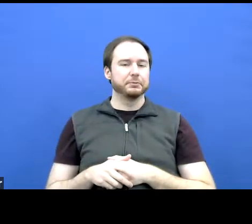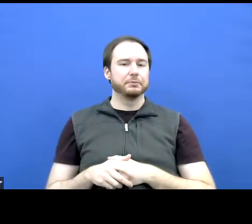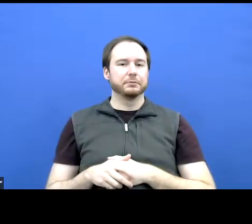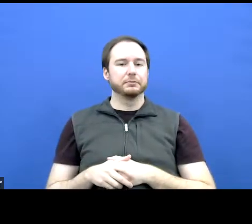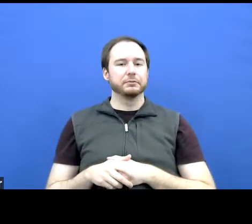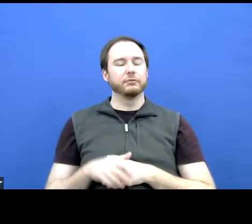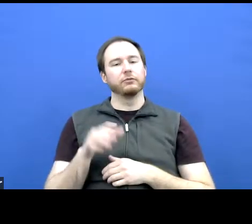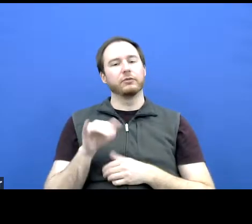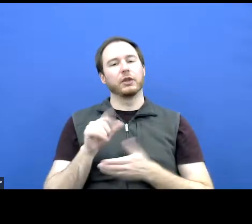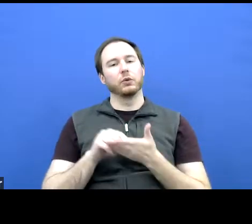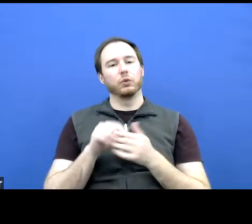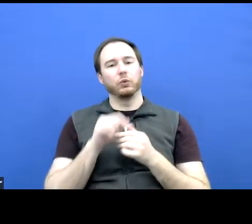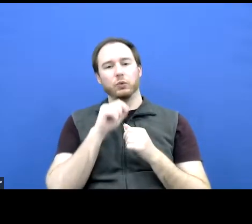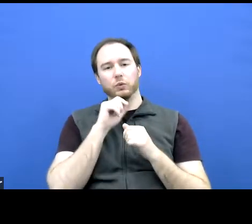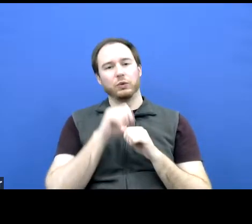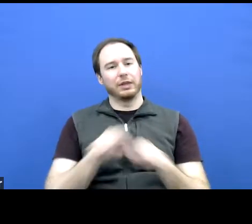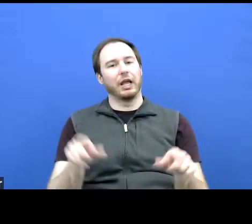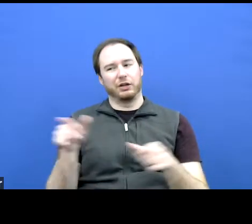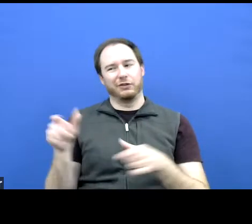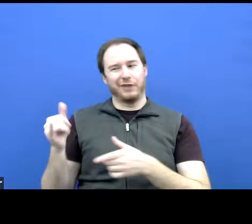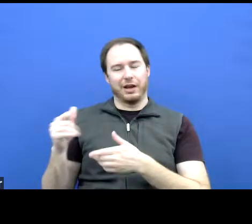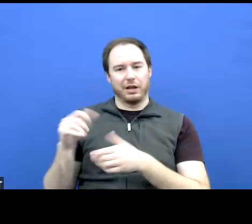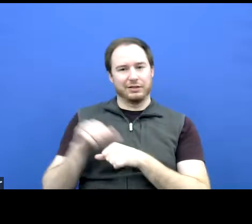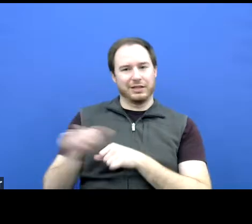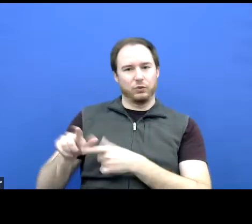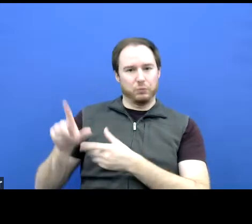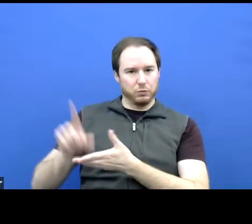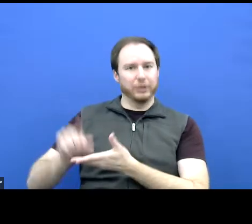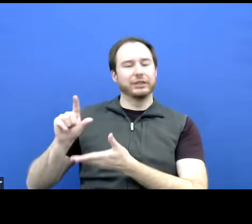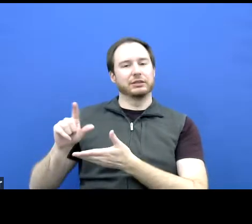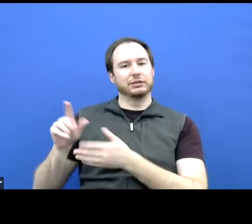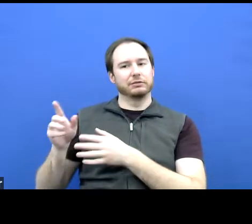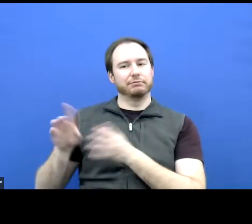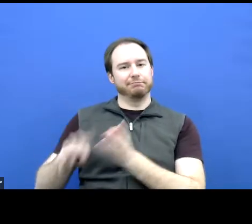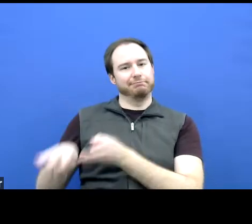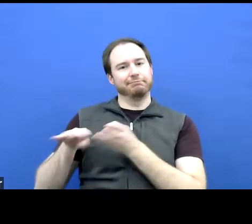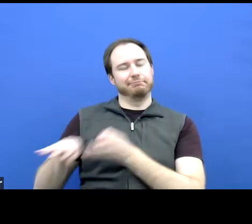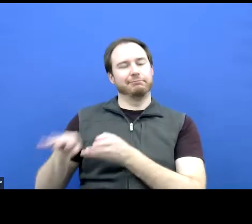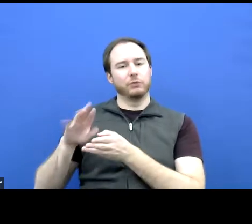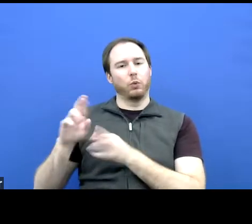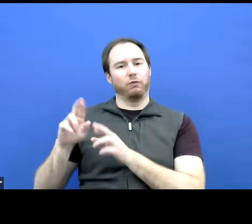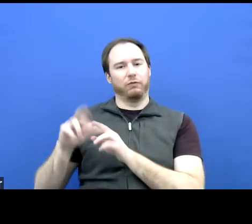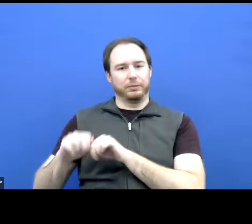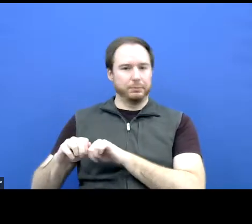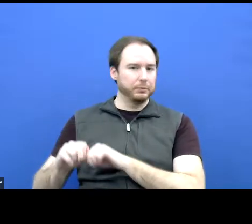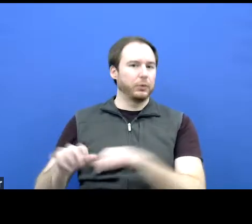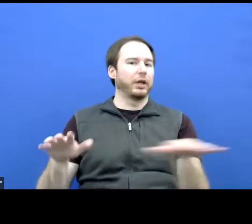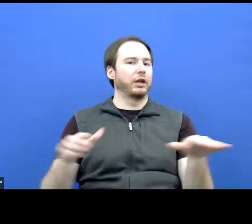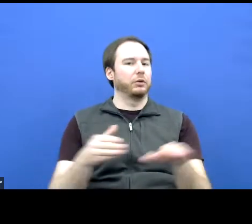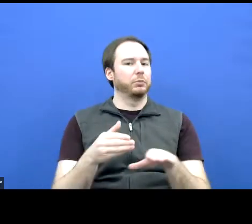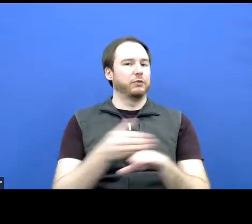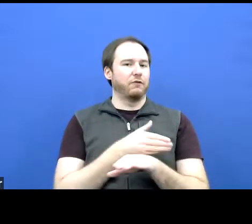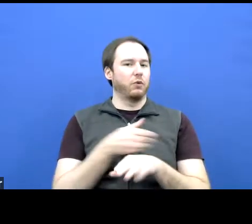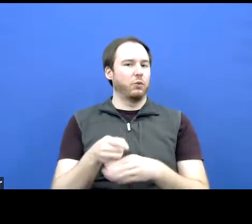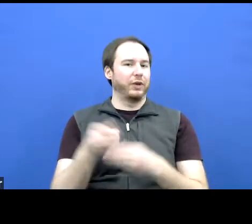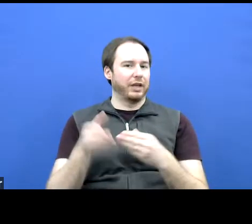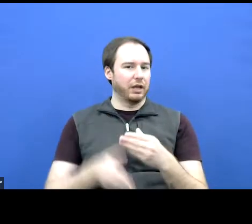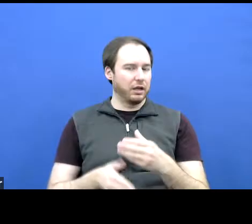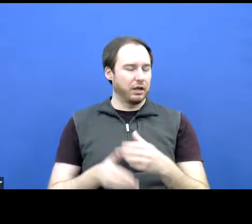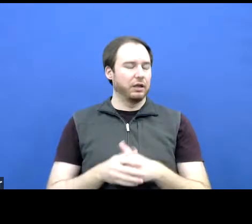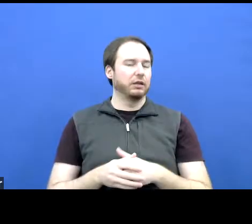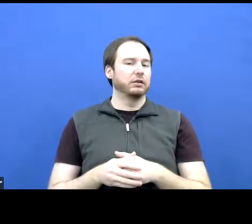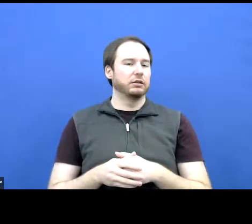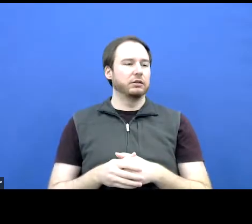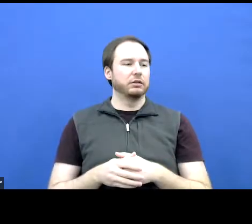the newsletter is at the printers right now, and hopefully will be out before the weekend. And